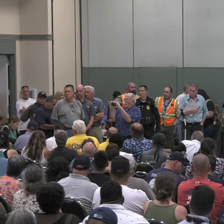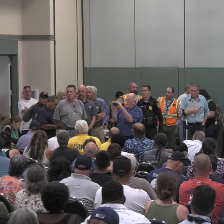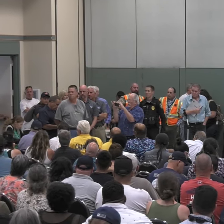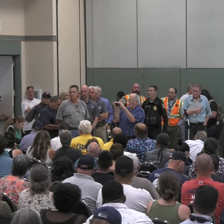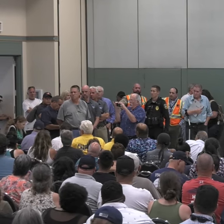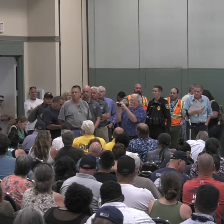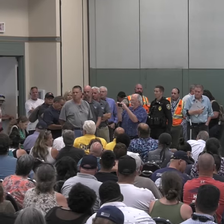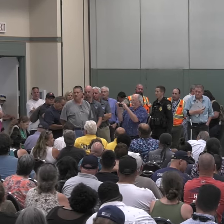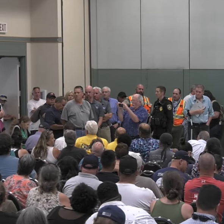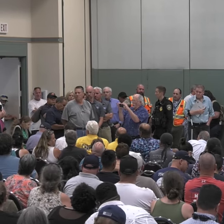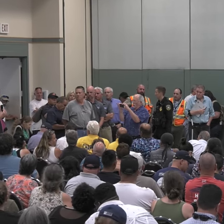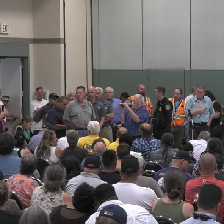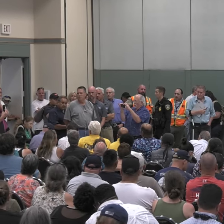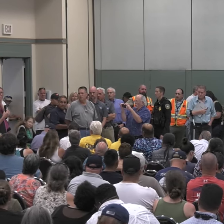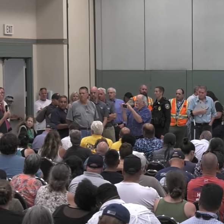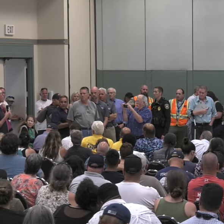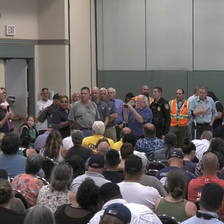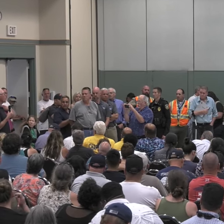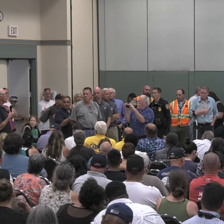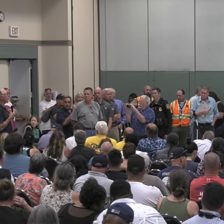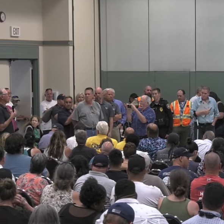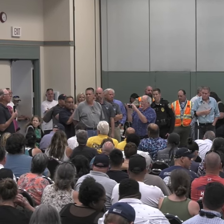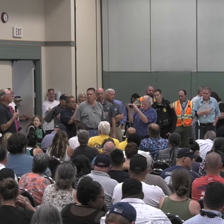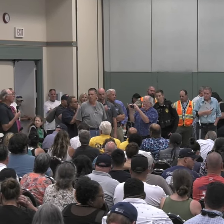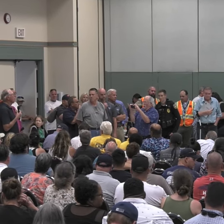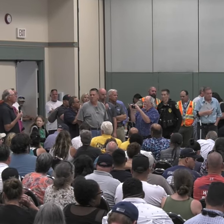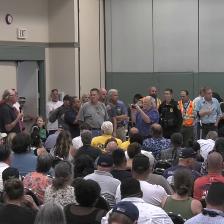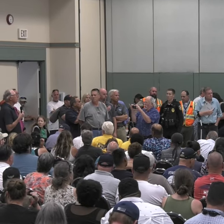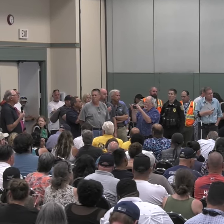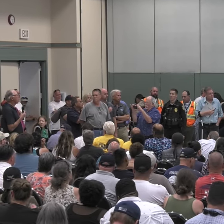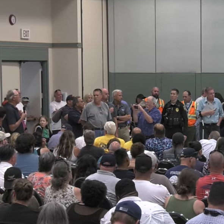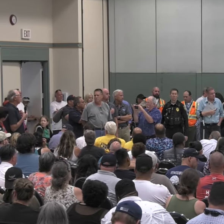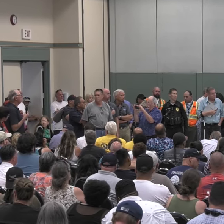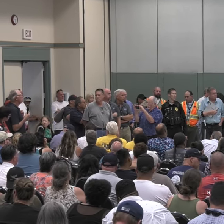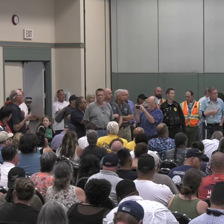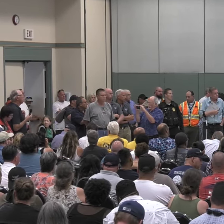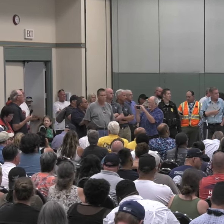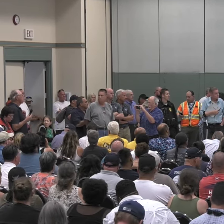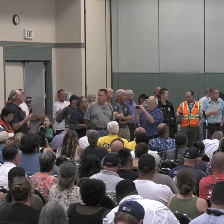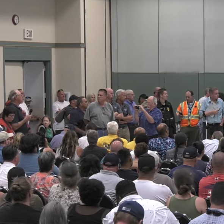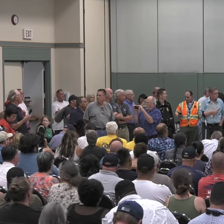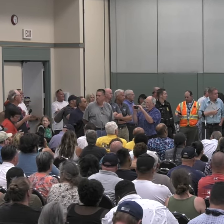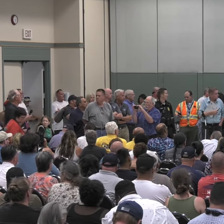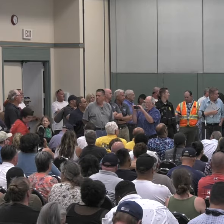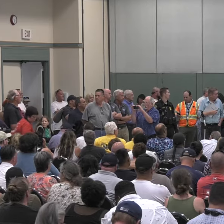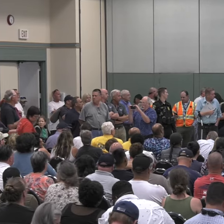not inhabitable. Is there any kind of help for those people?